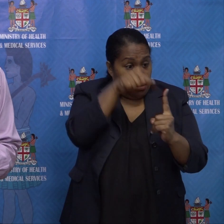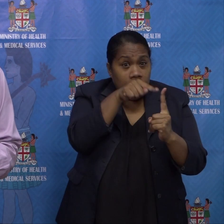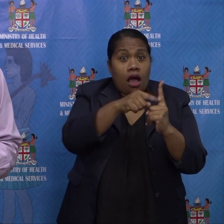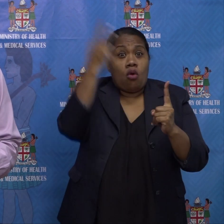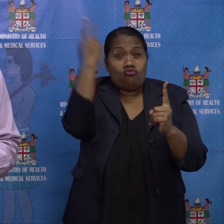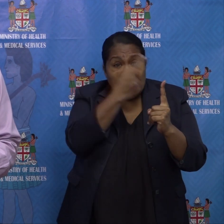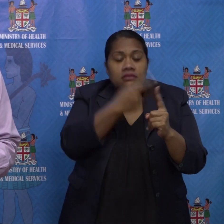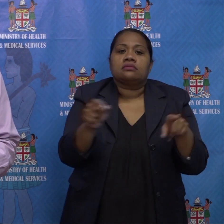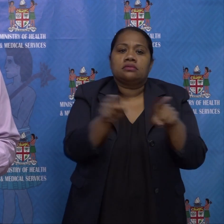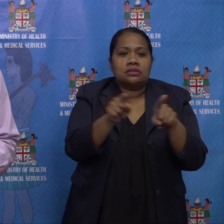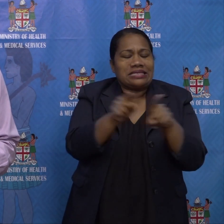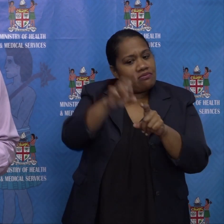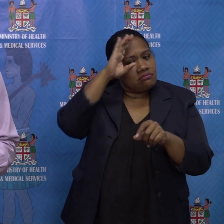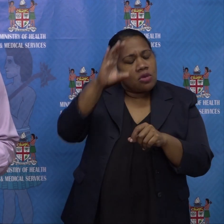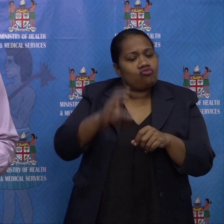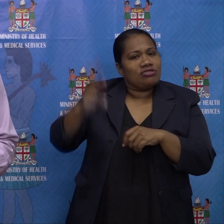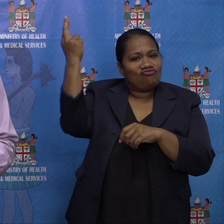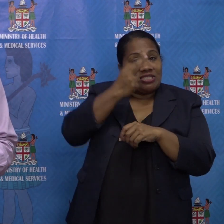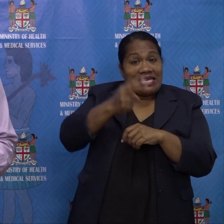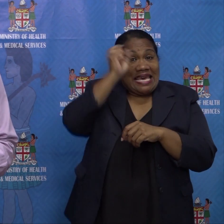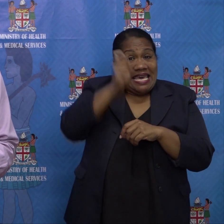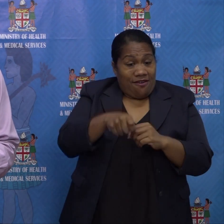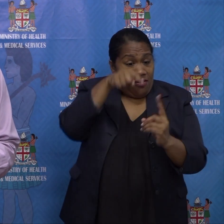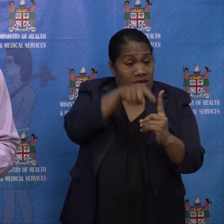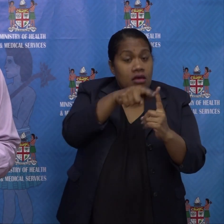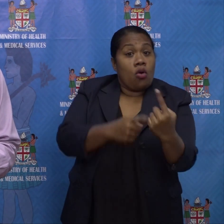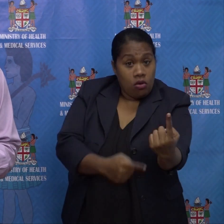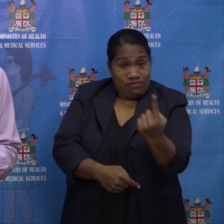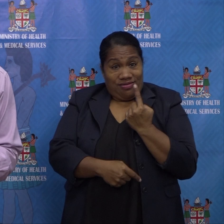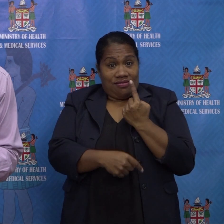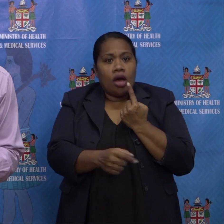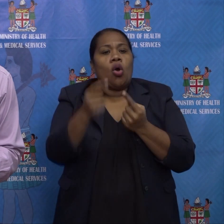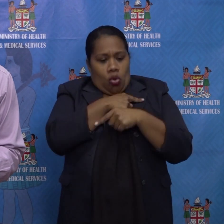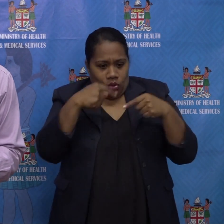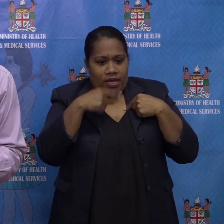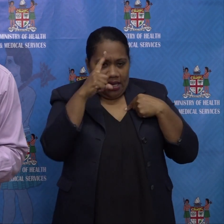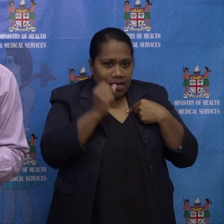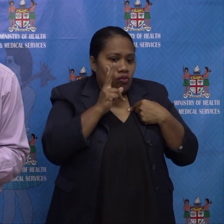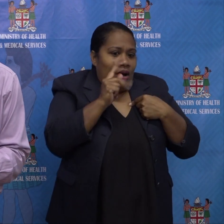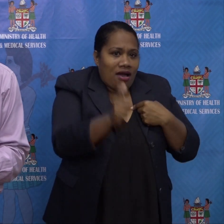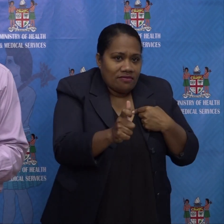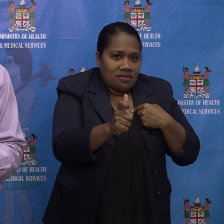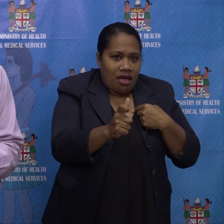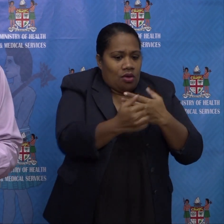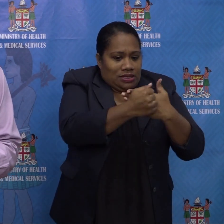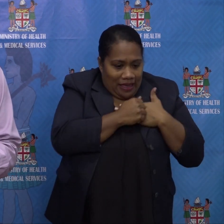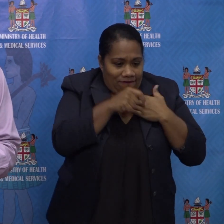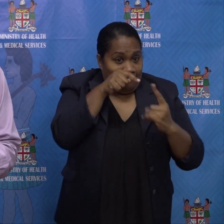nation. But if that person comes forward, we can care for them, we can keep them safe, and we can keep the country